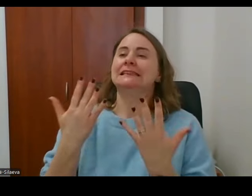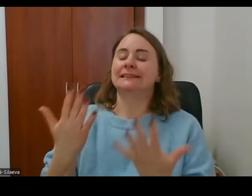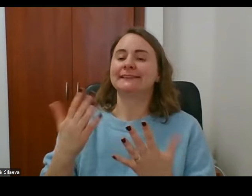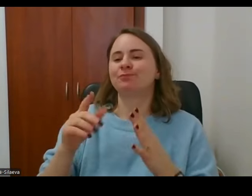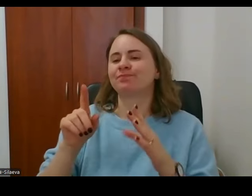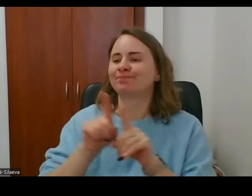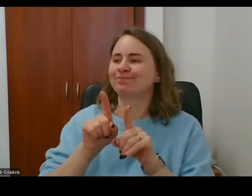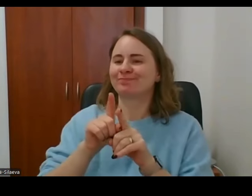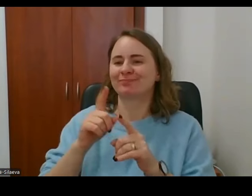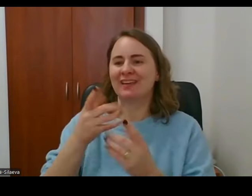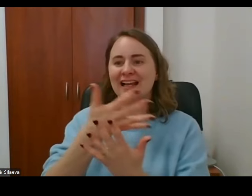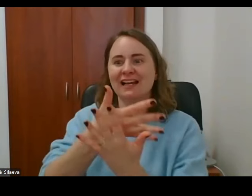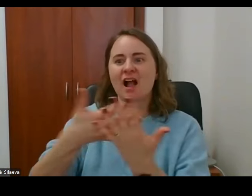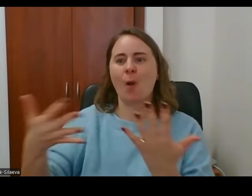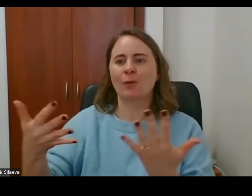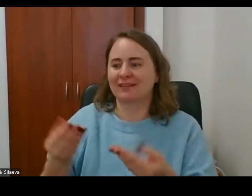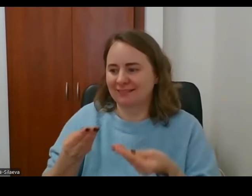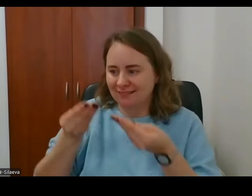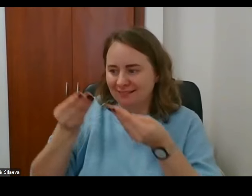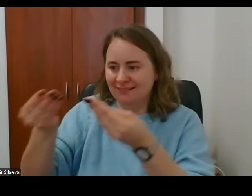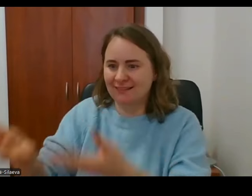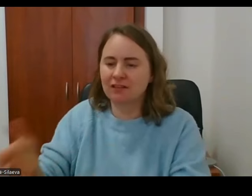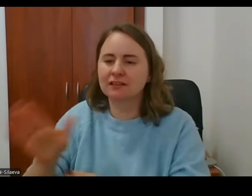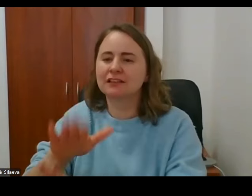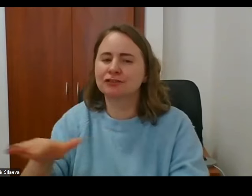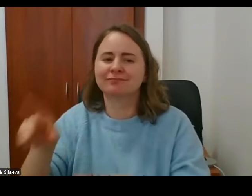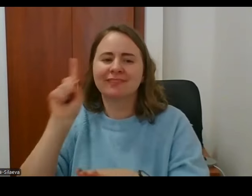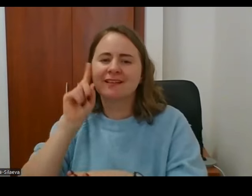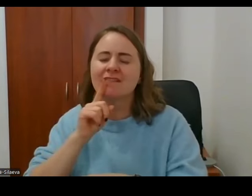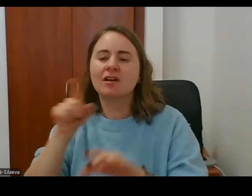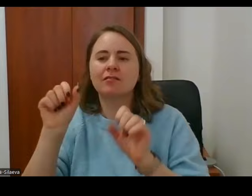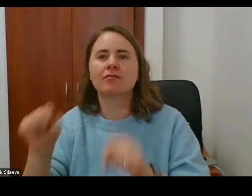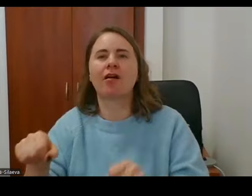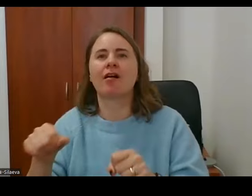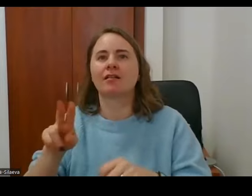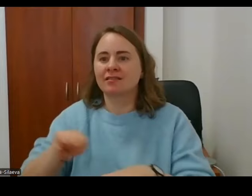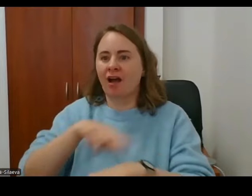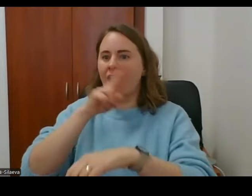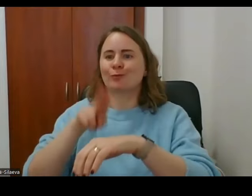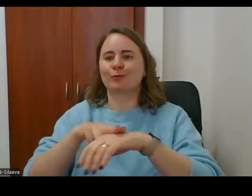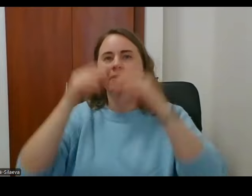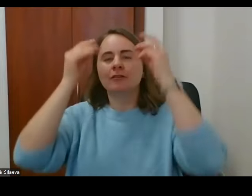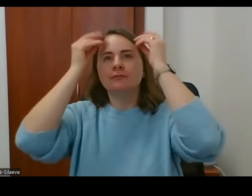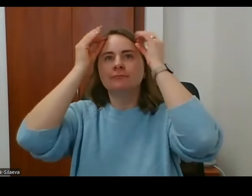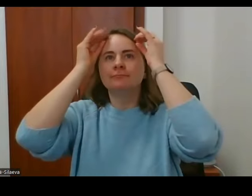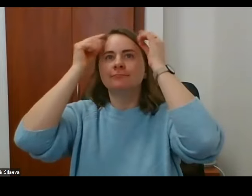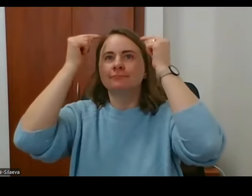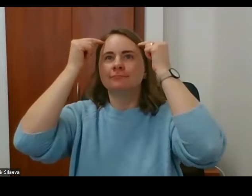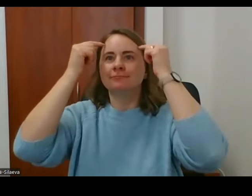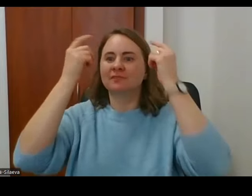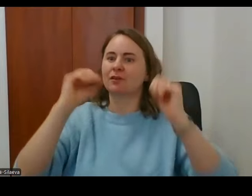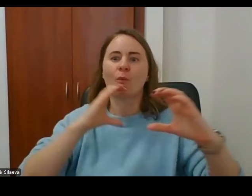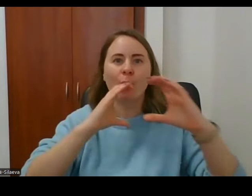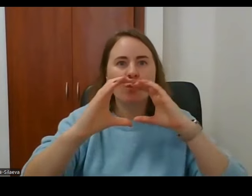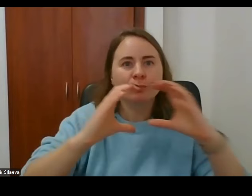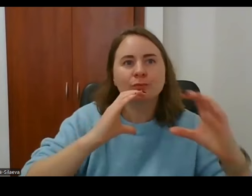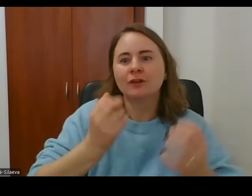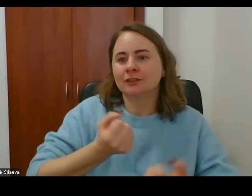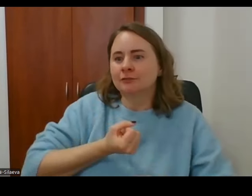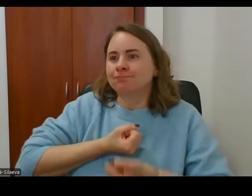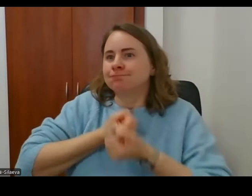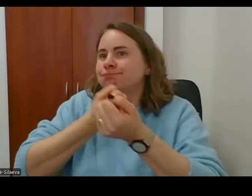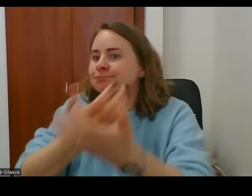Every child, regardless of hearing status, must have access to a fully developed language, especially as the